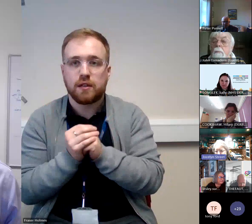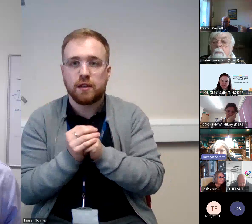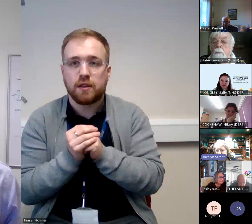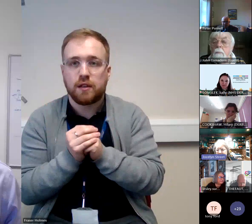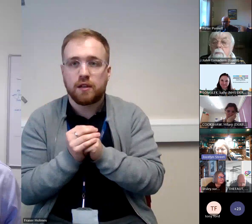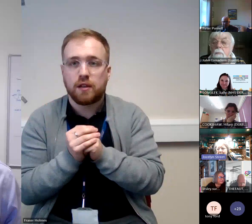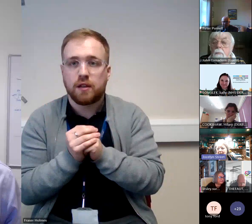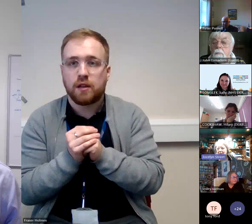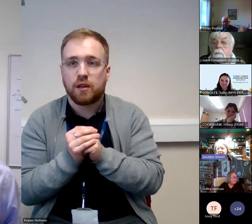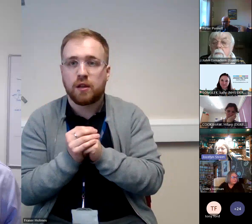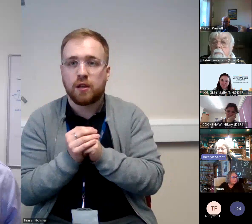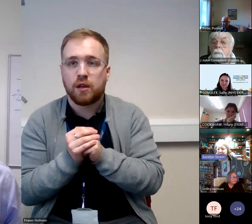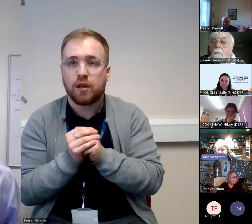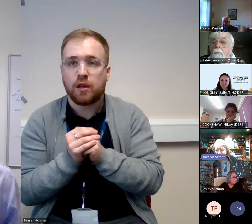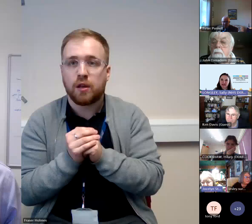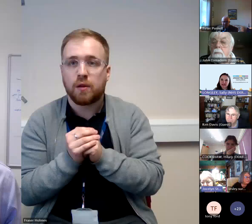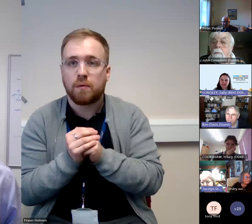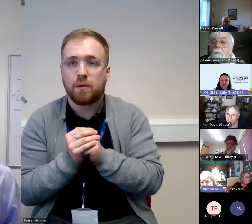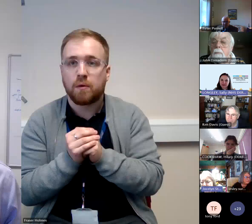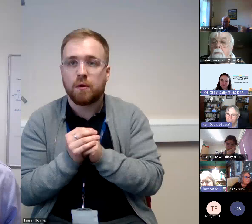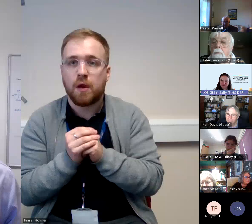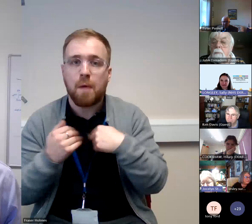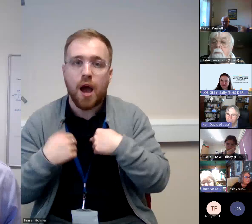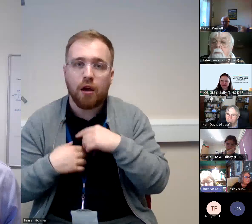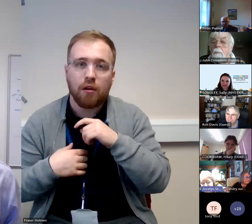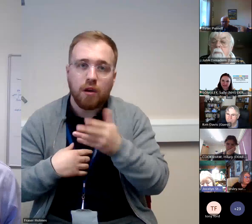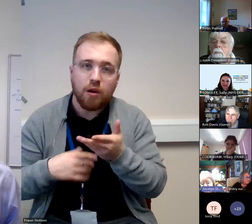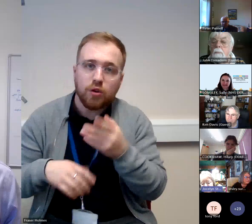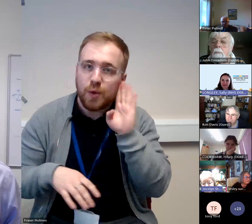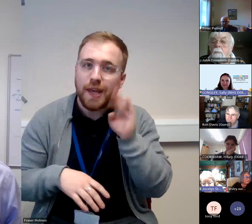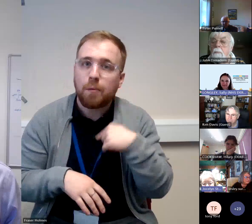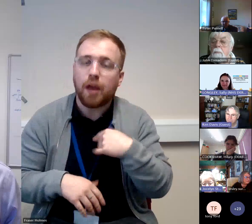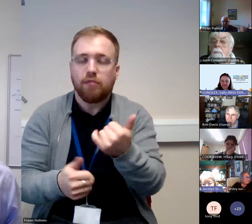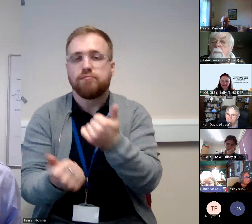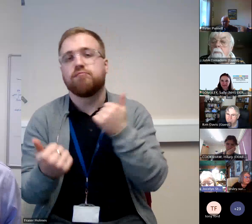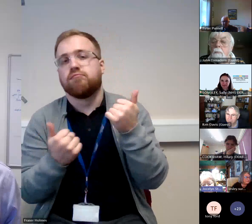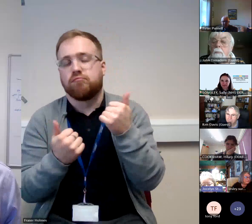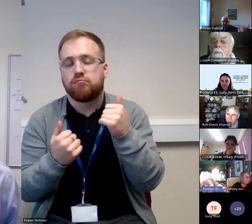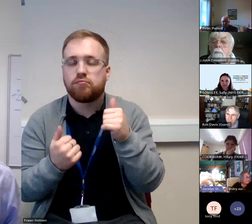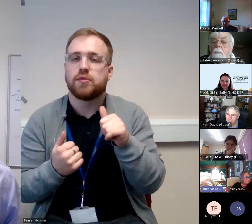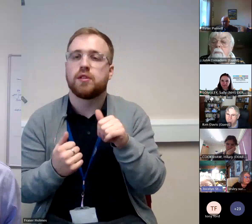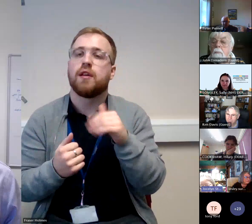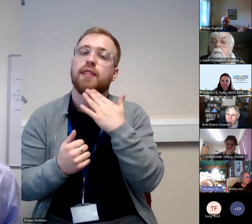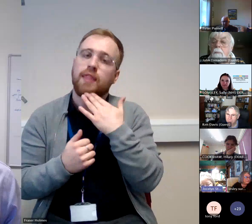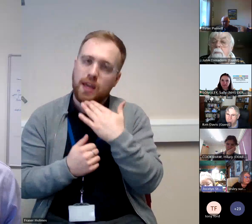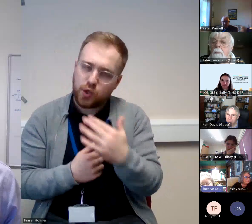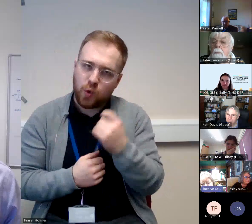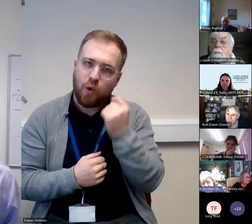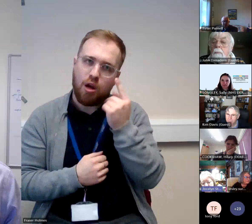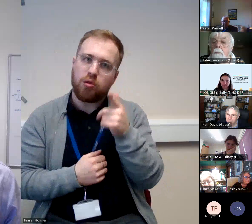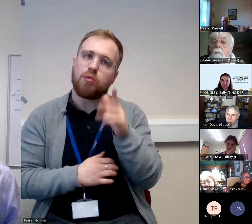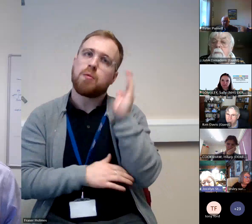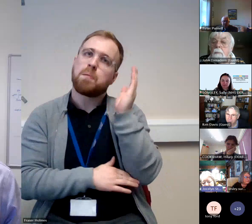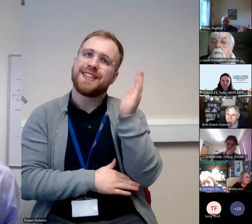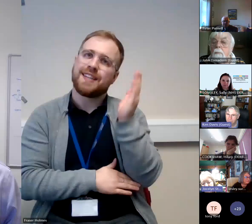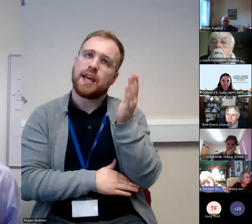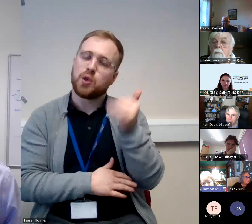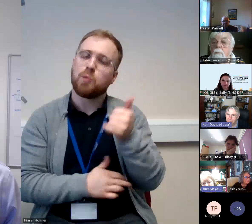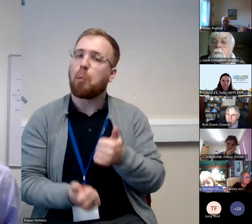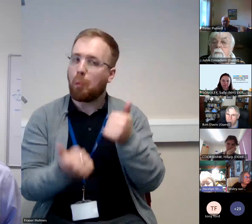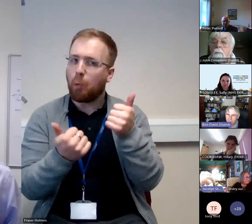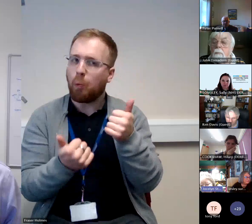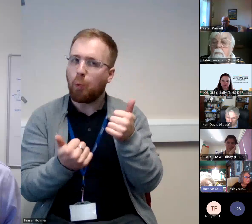Oops, I think I'm now. We can hear you. You can hear me again. Yeah. Thank you. I thought that was a very good